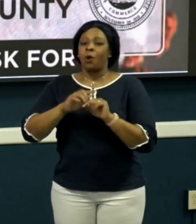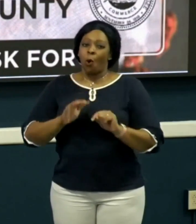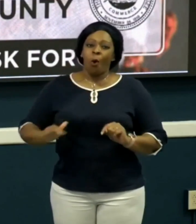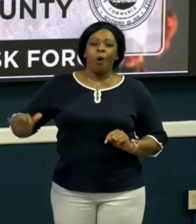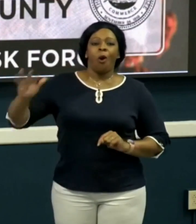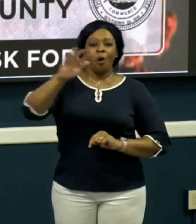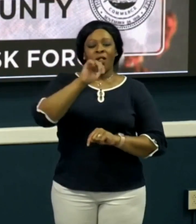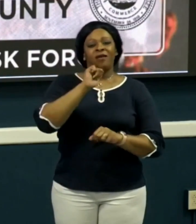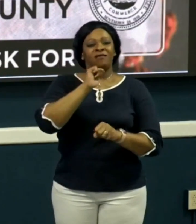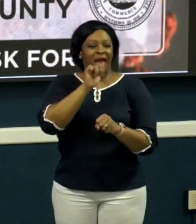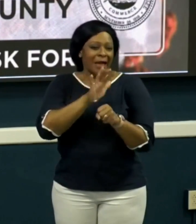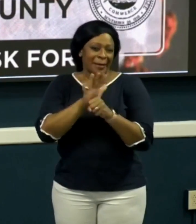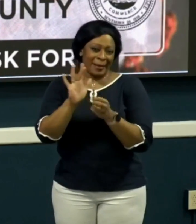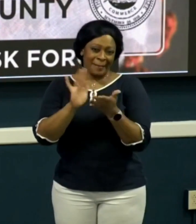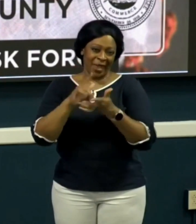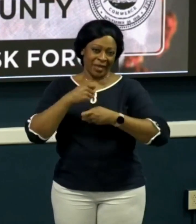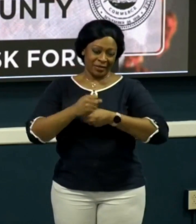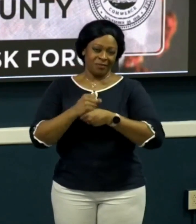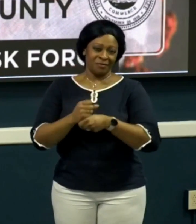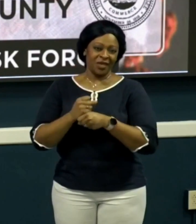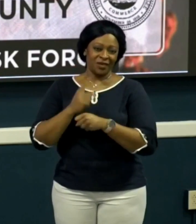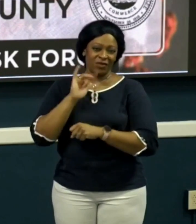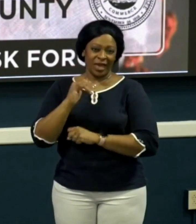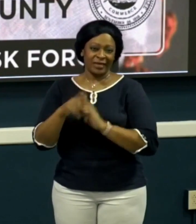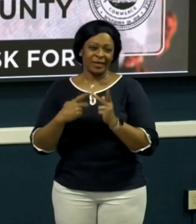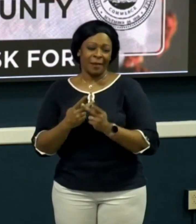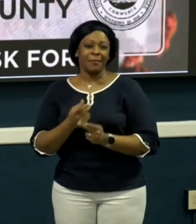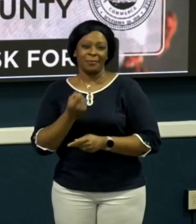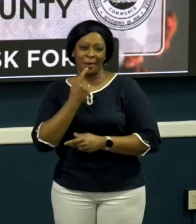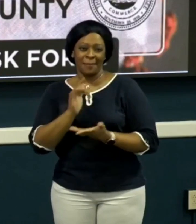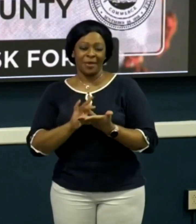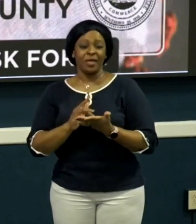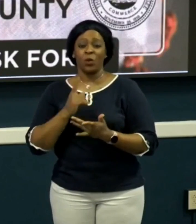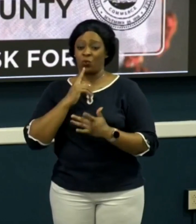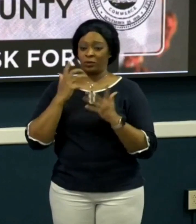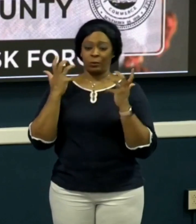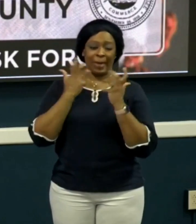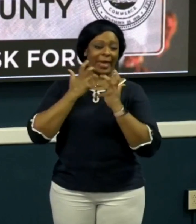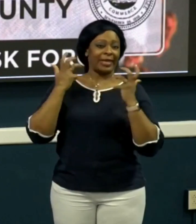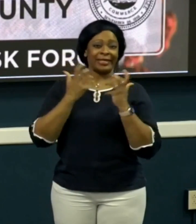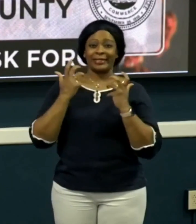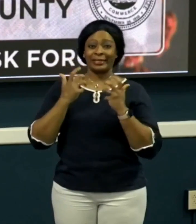the country. It's a miracle that we have that treatment this quickly.